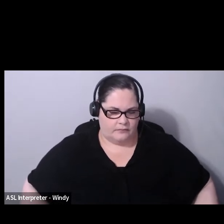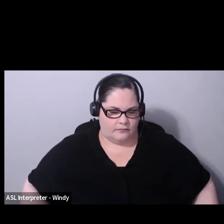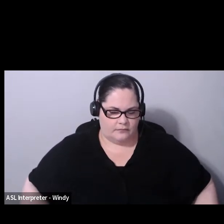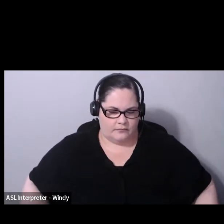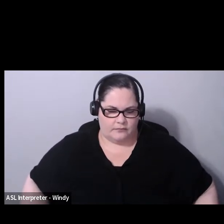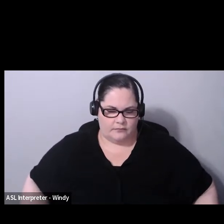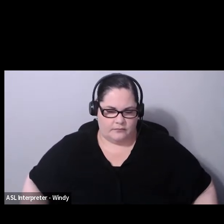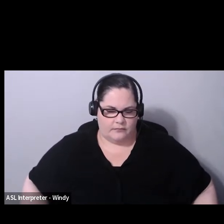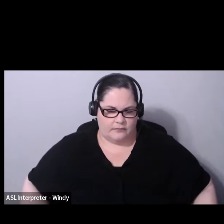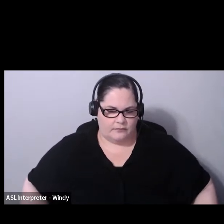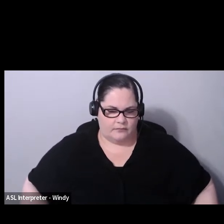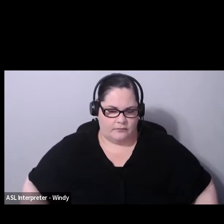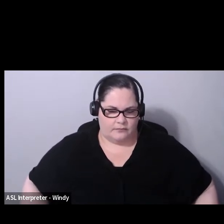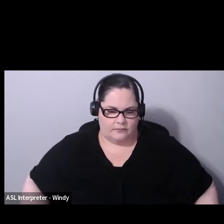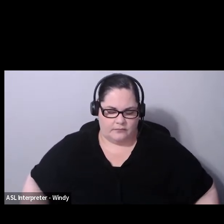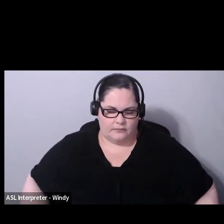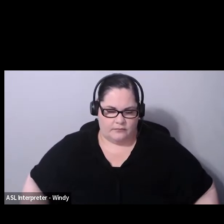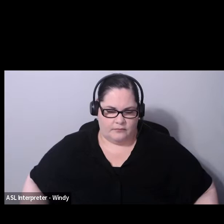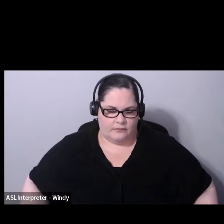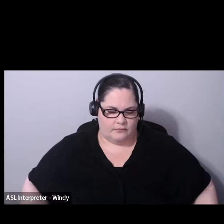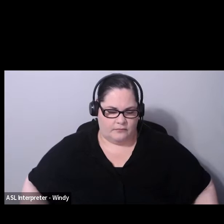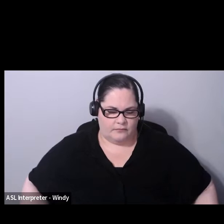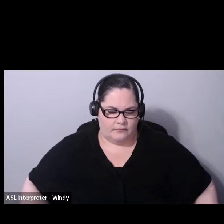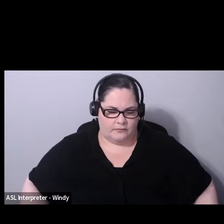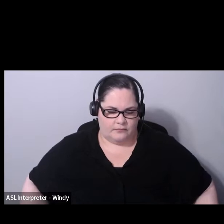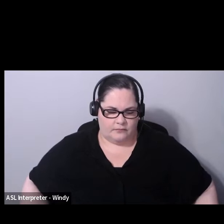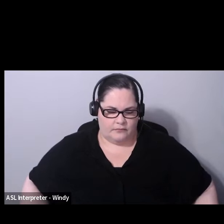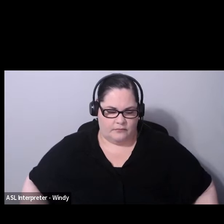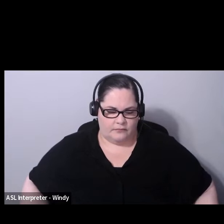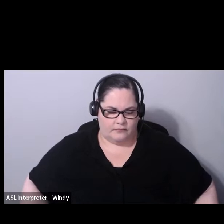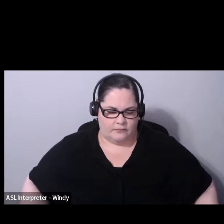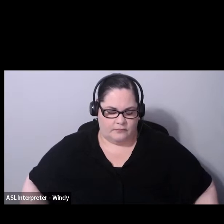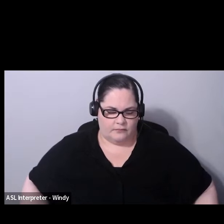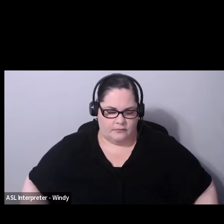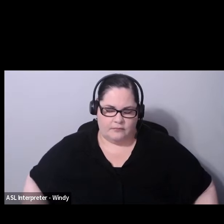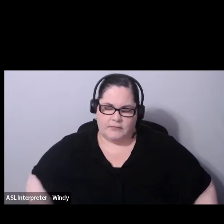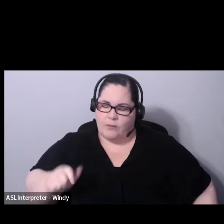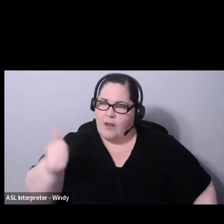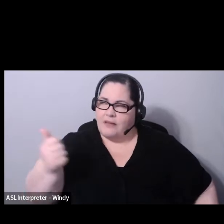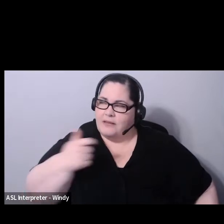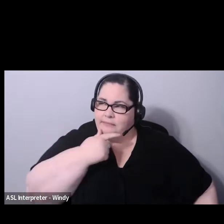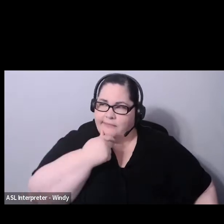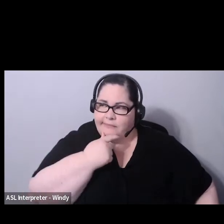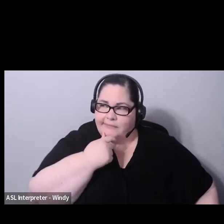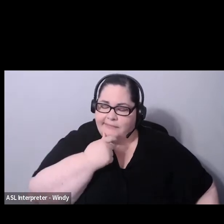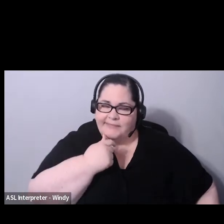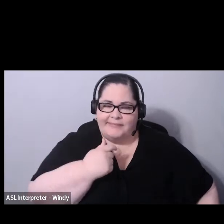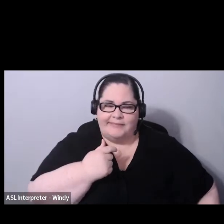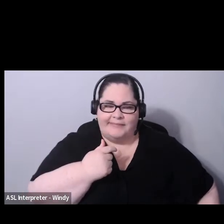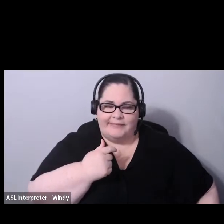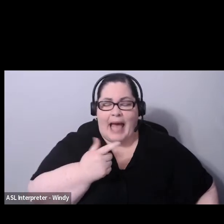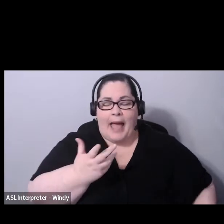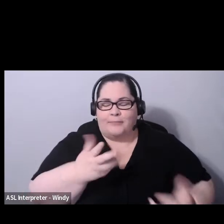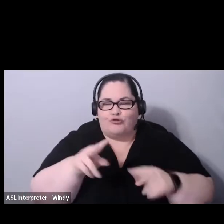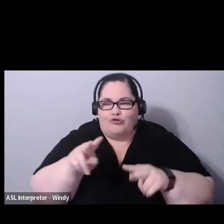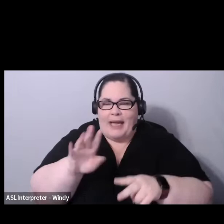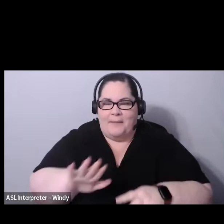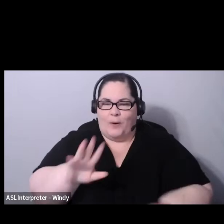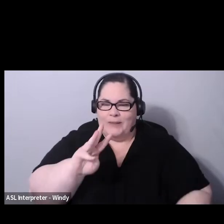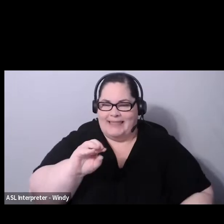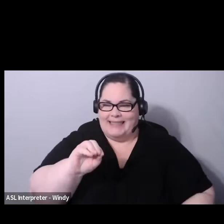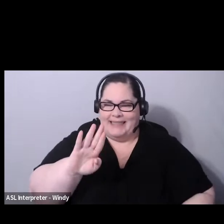I'm going through my list. I'm tracking about 60 bills right